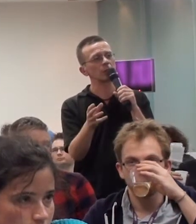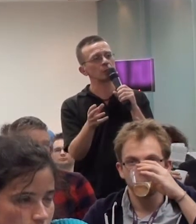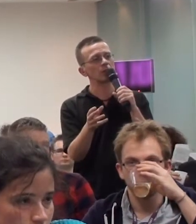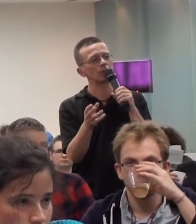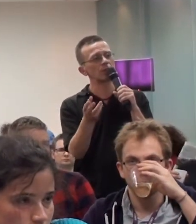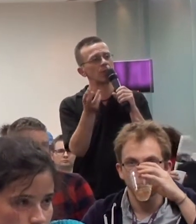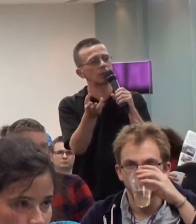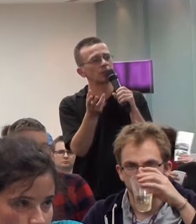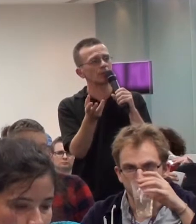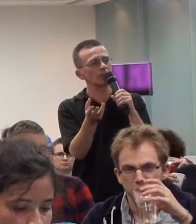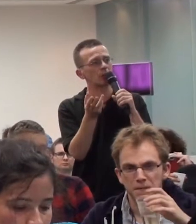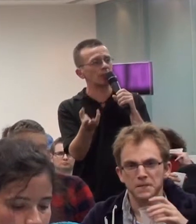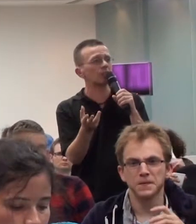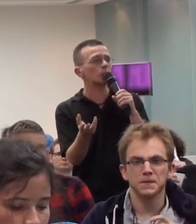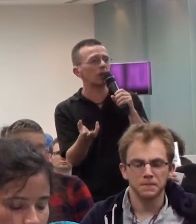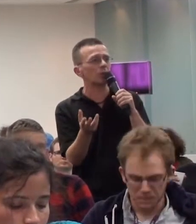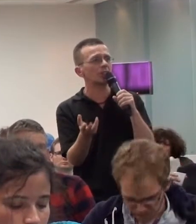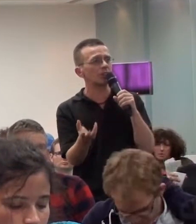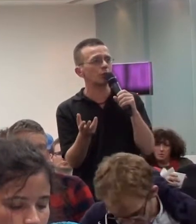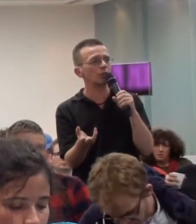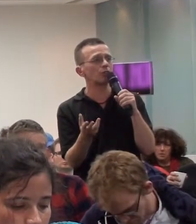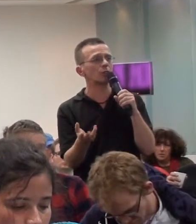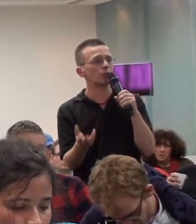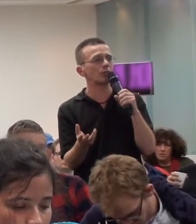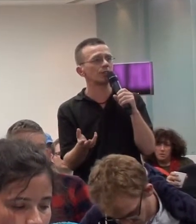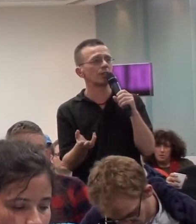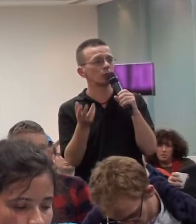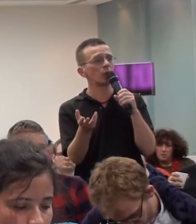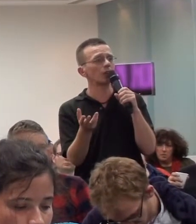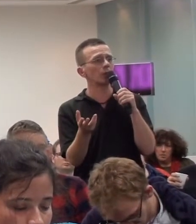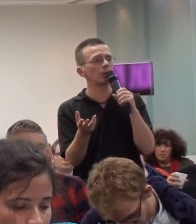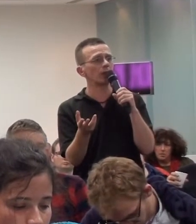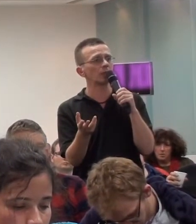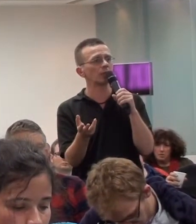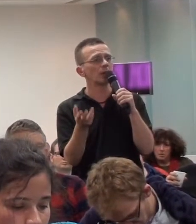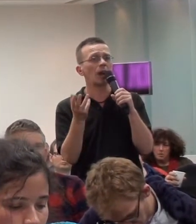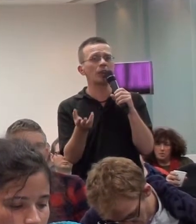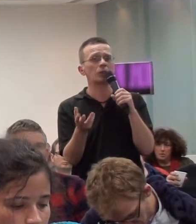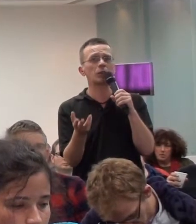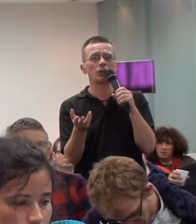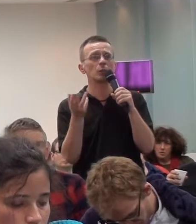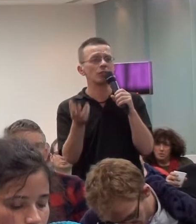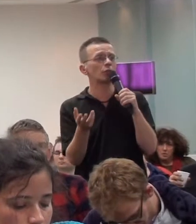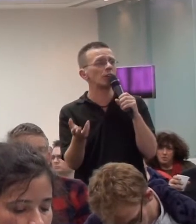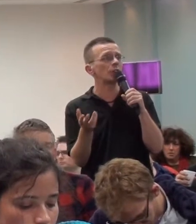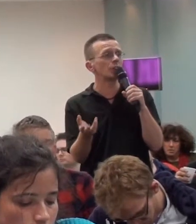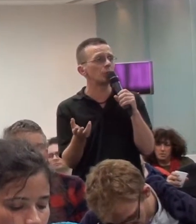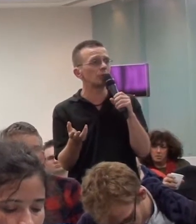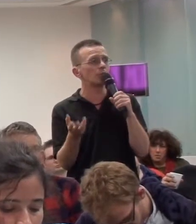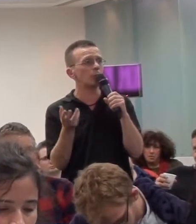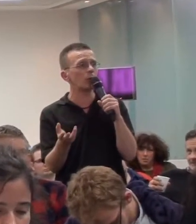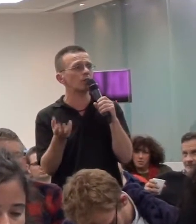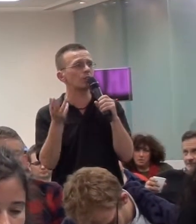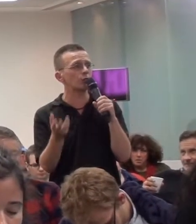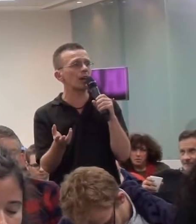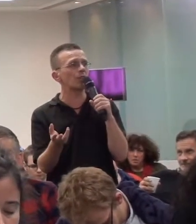you look at the war, there is absolutely a reason why we're here in a trade union office talking about this, and that's because we need the trade union